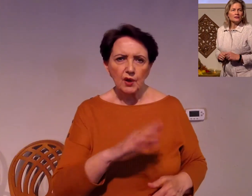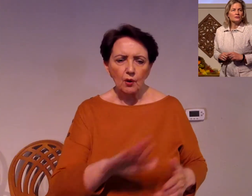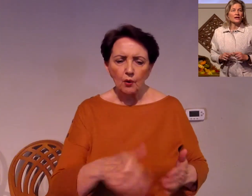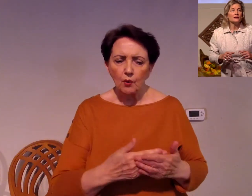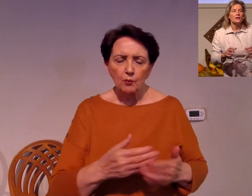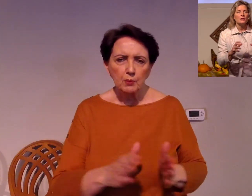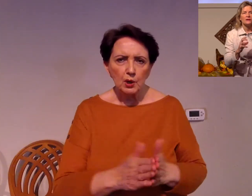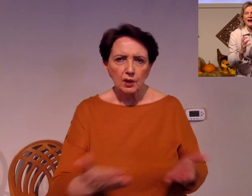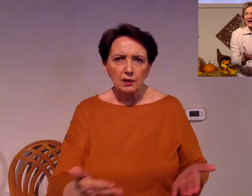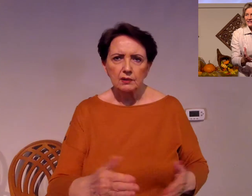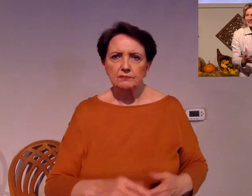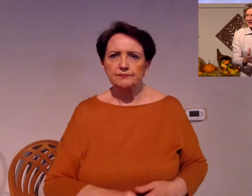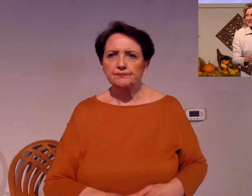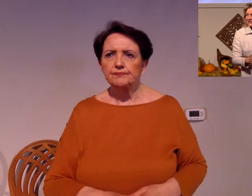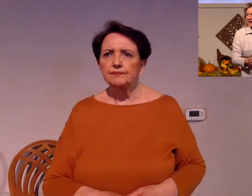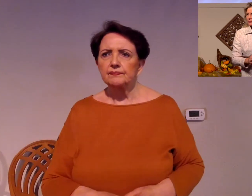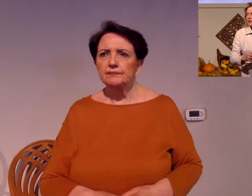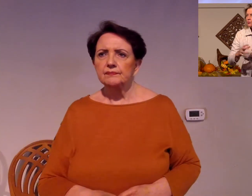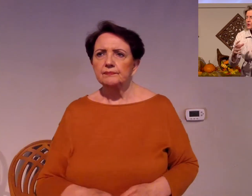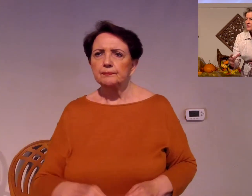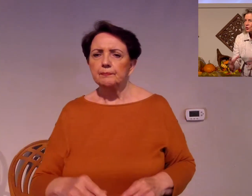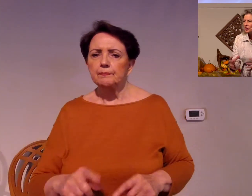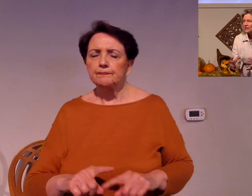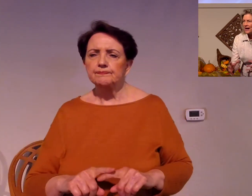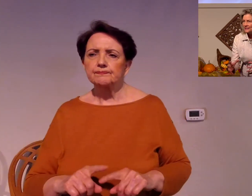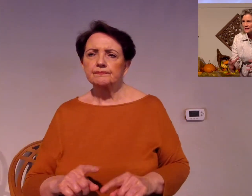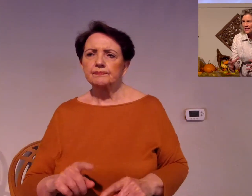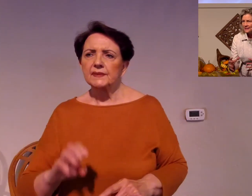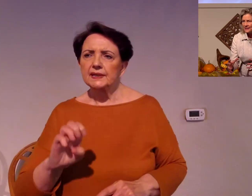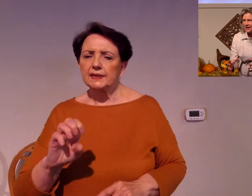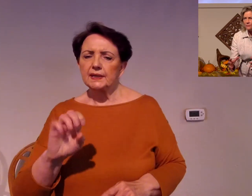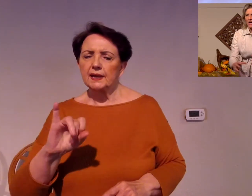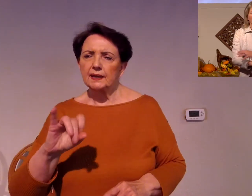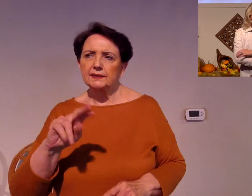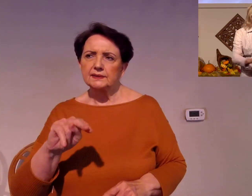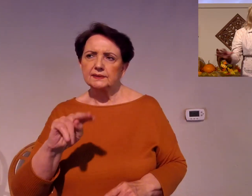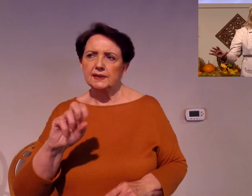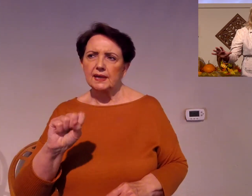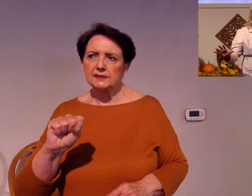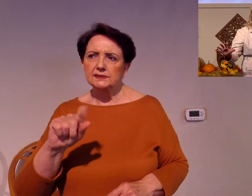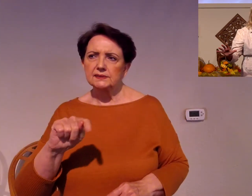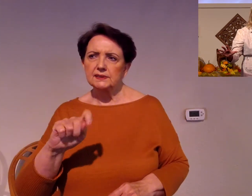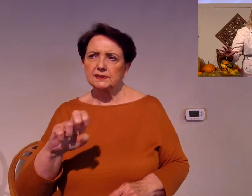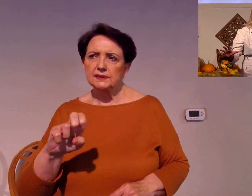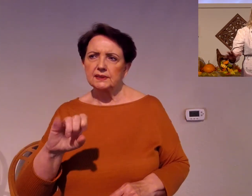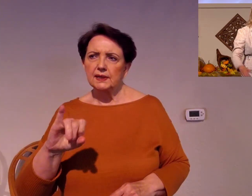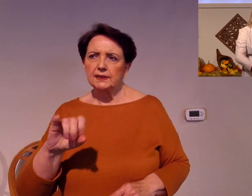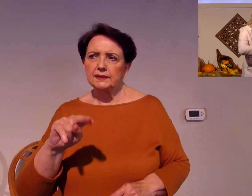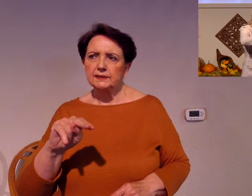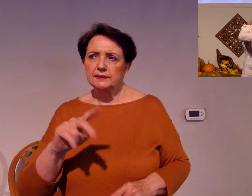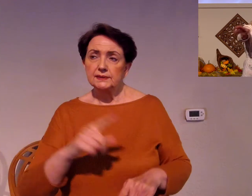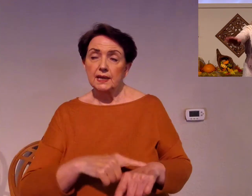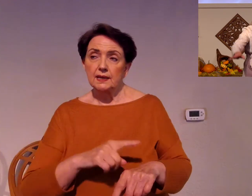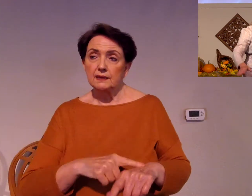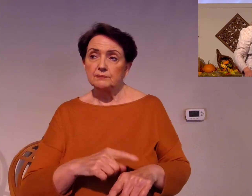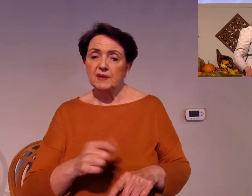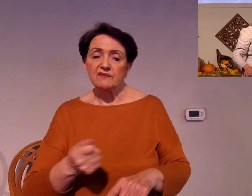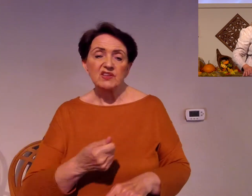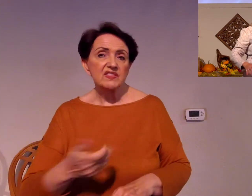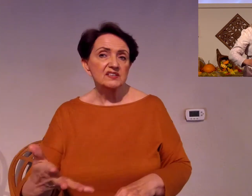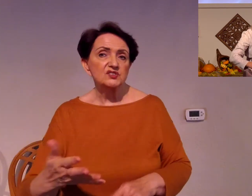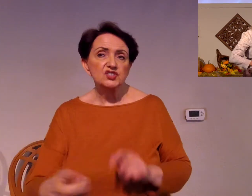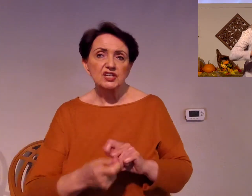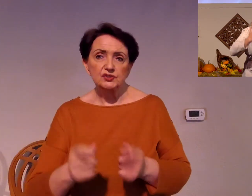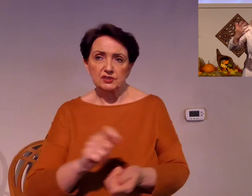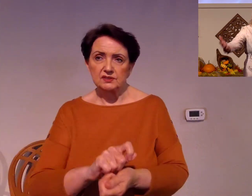minutes, right? But Einstein time, and when we're in Einstein time, all things change. See, we think it's so linear.